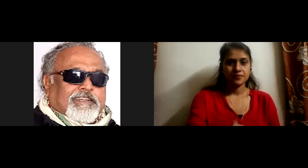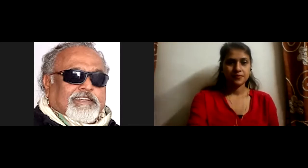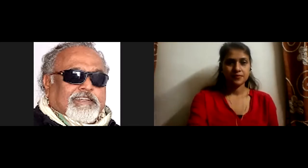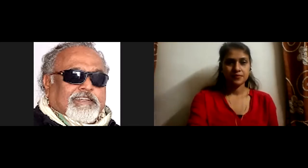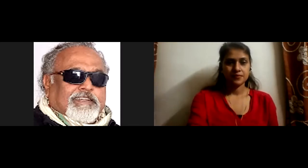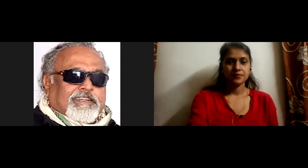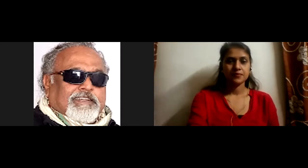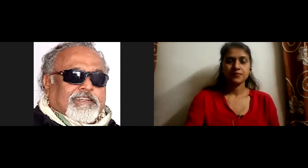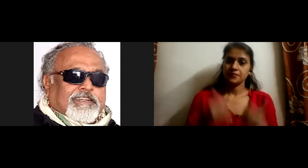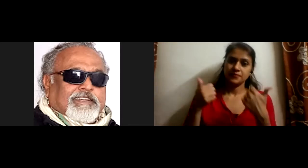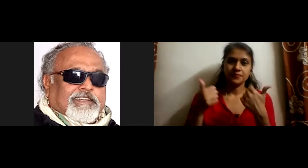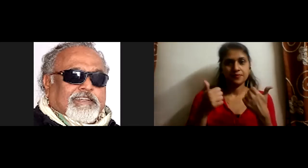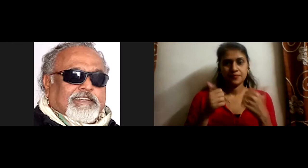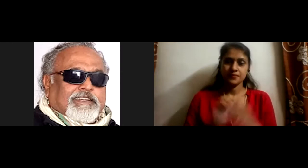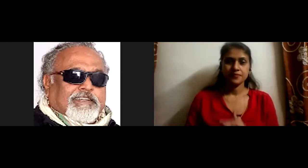I'll just wait until you are spotlighted.